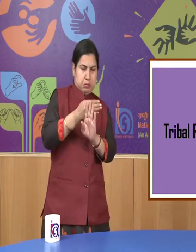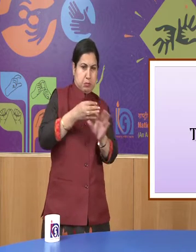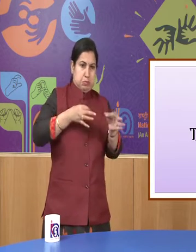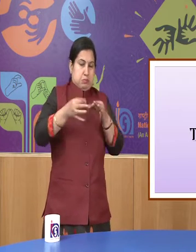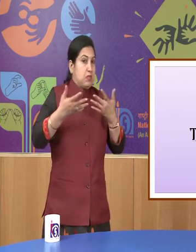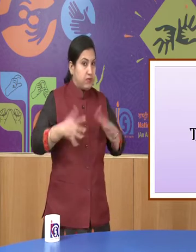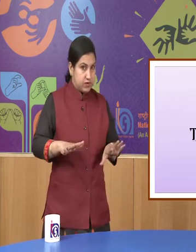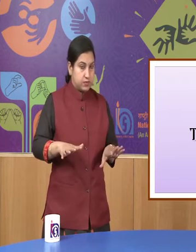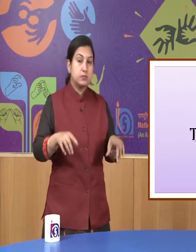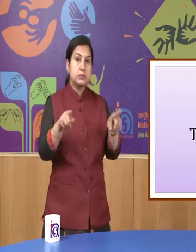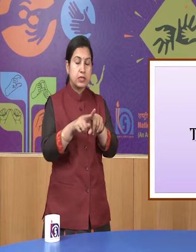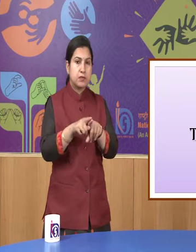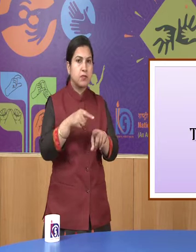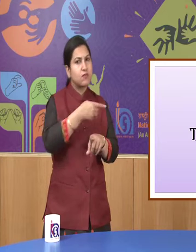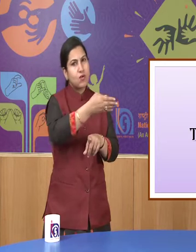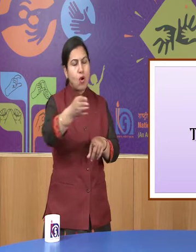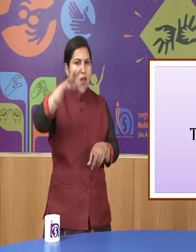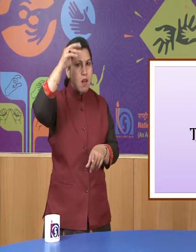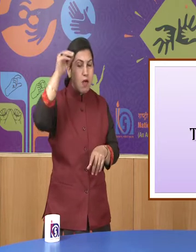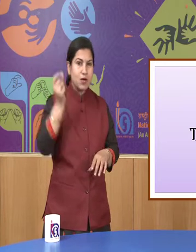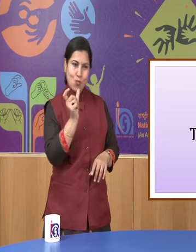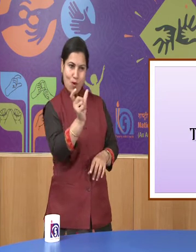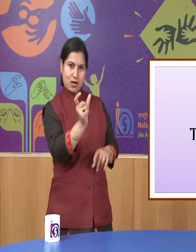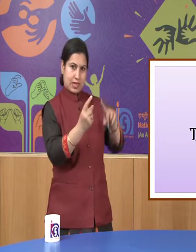We learned the meaning and concept of the tribes